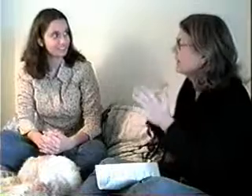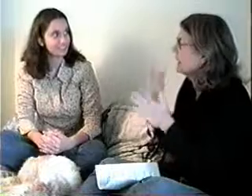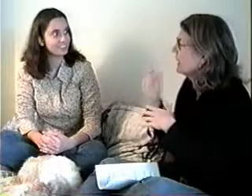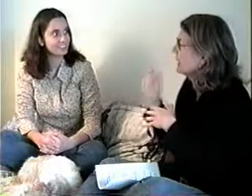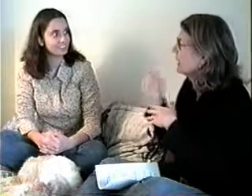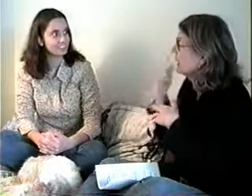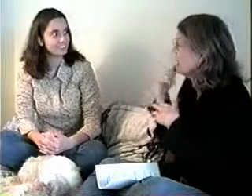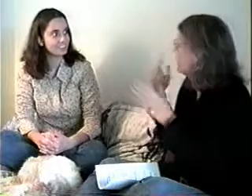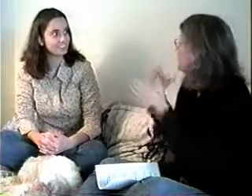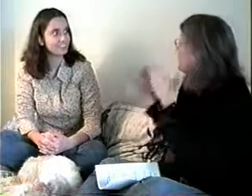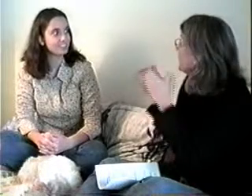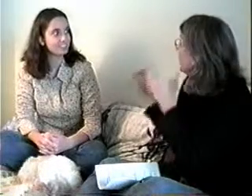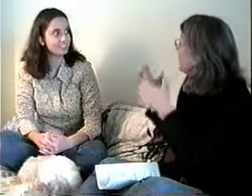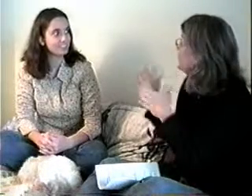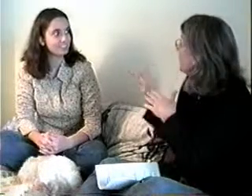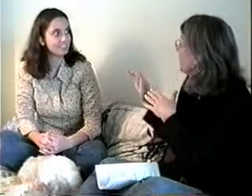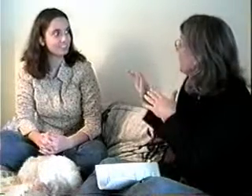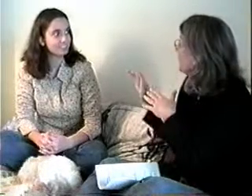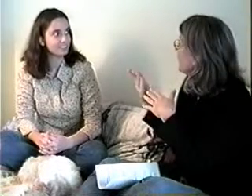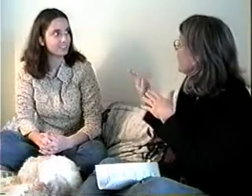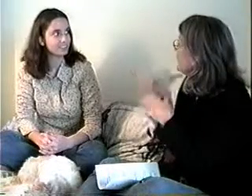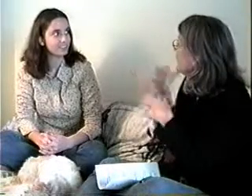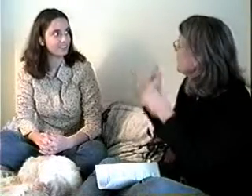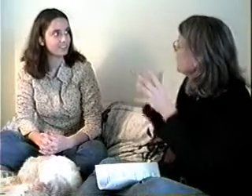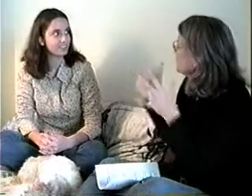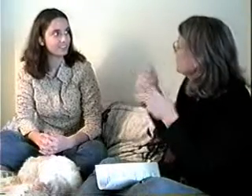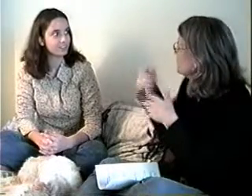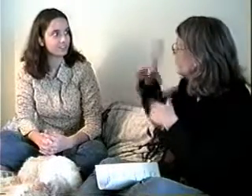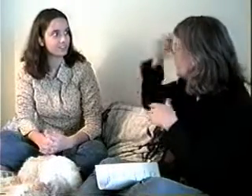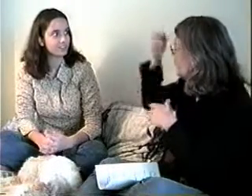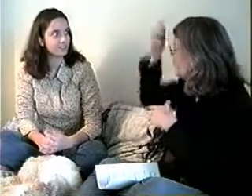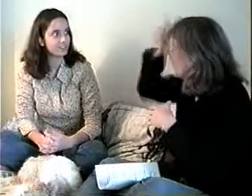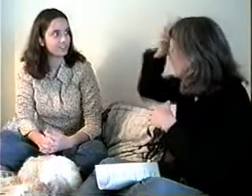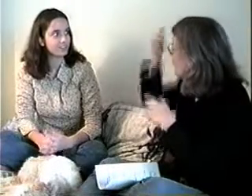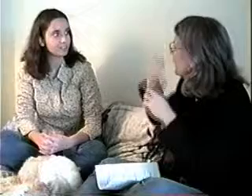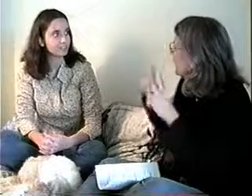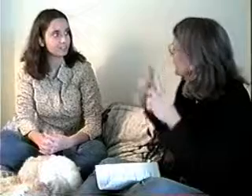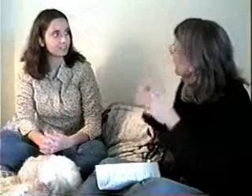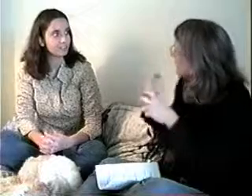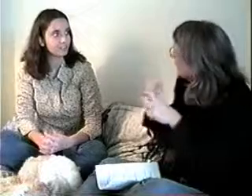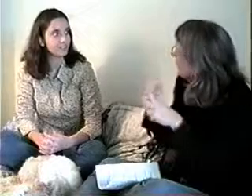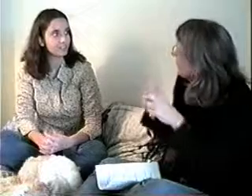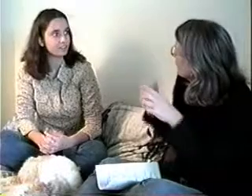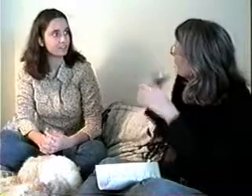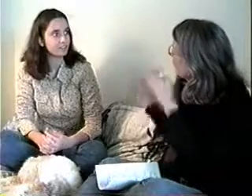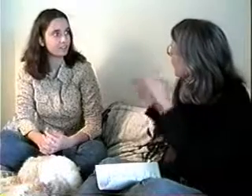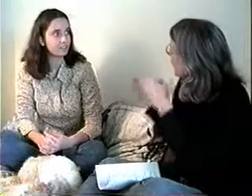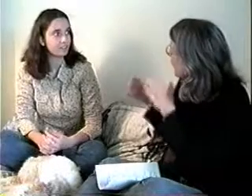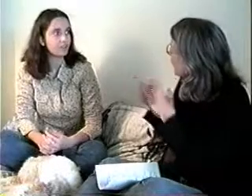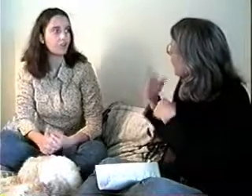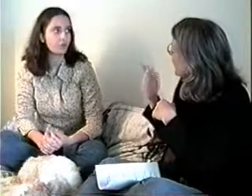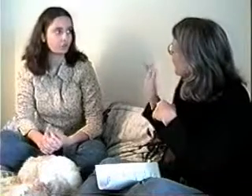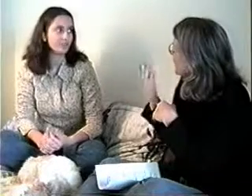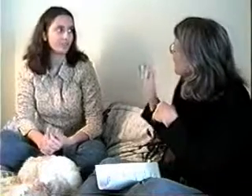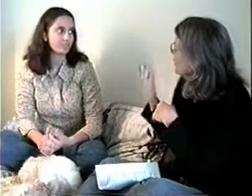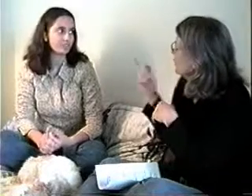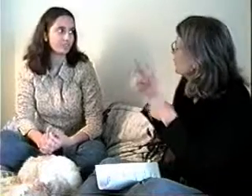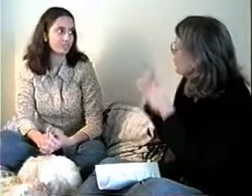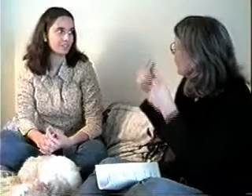it, and I think the communication thing. Not so much that they thought you were dumb, but that it was hard to communicate, and your